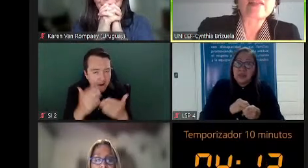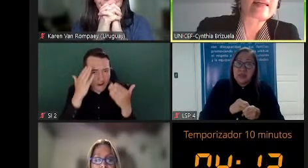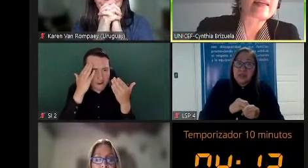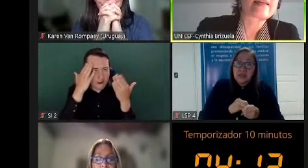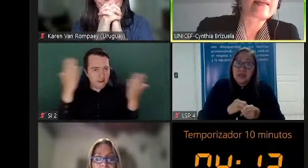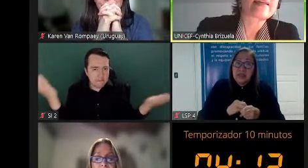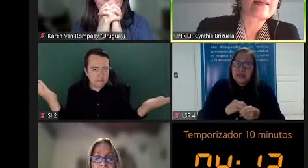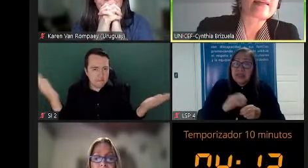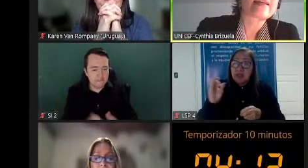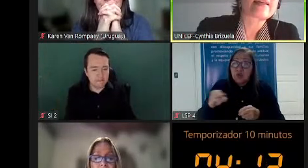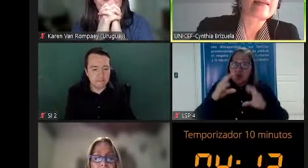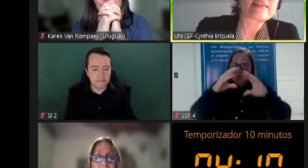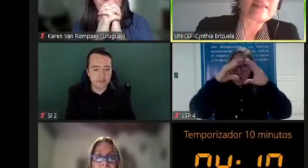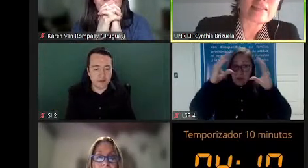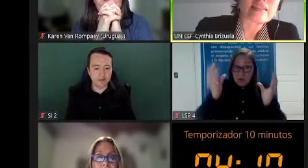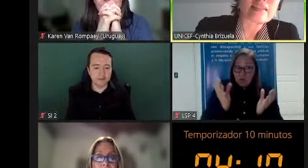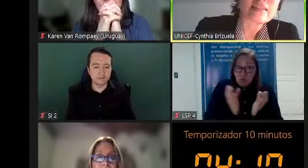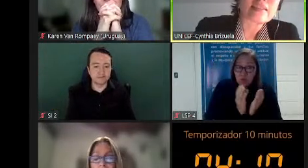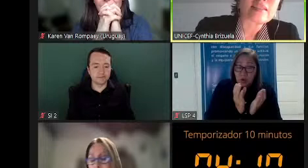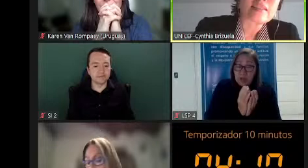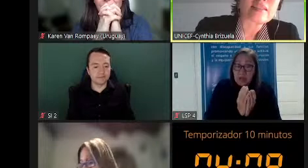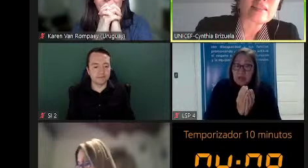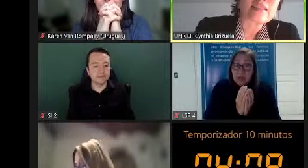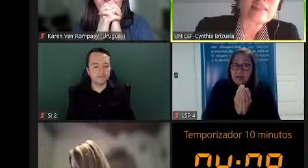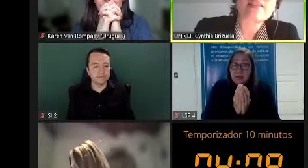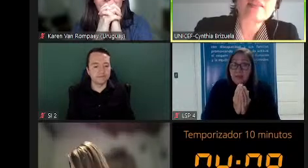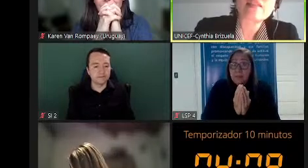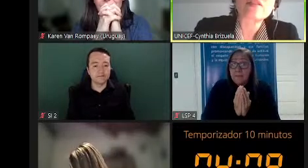classes i want to reiterate